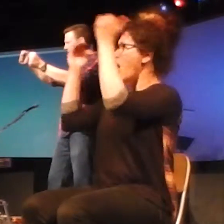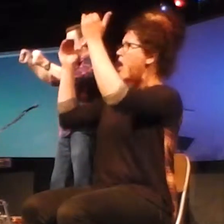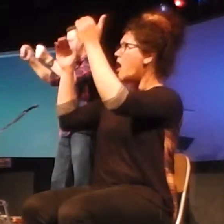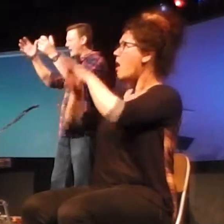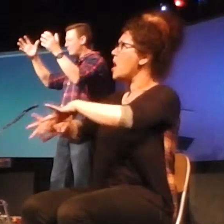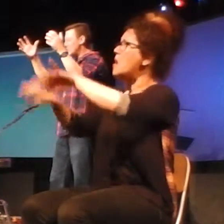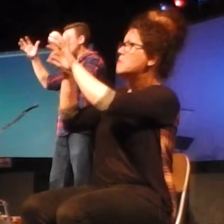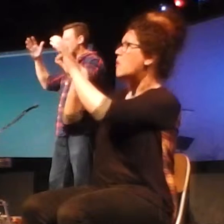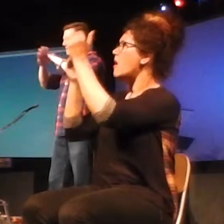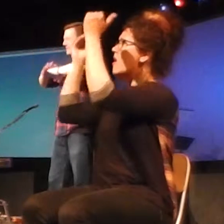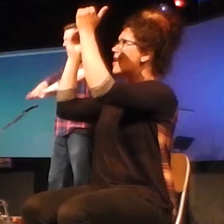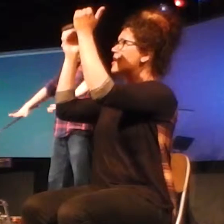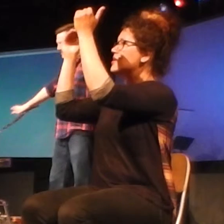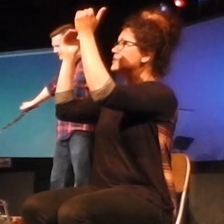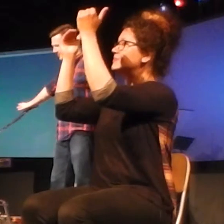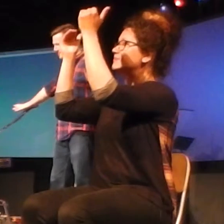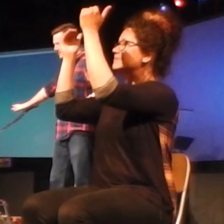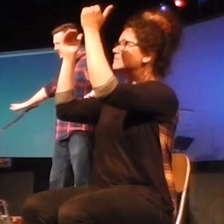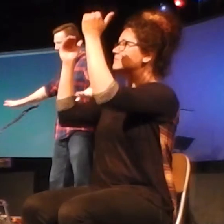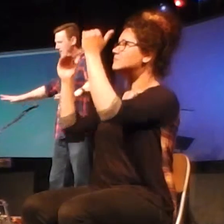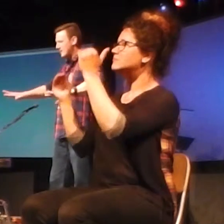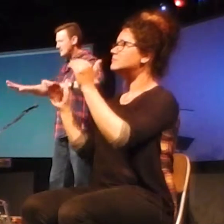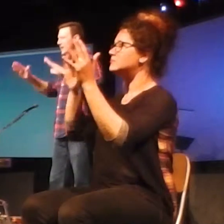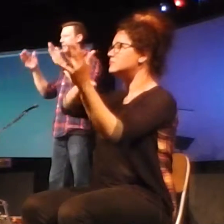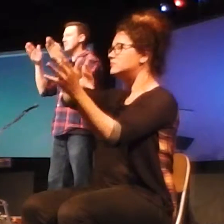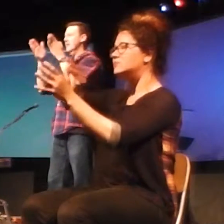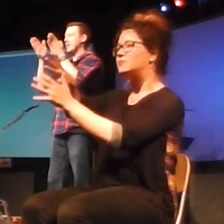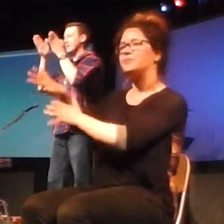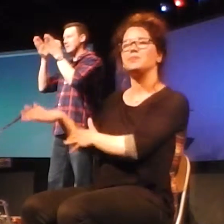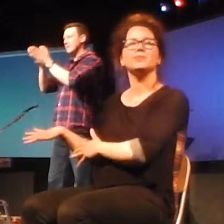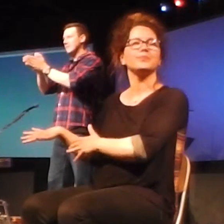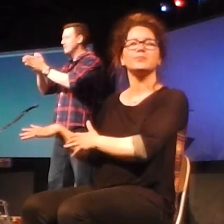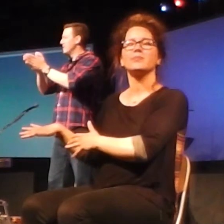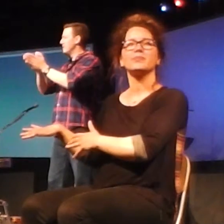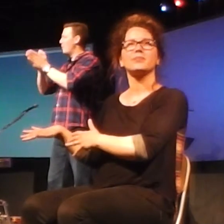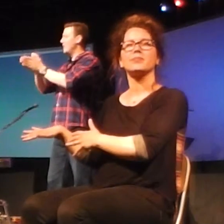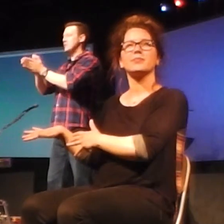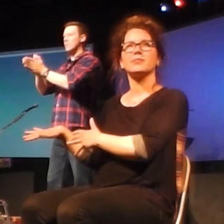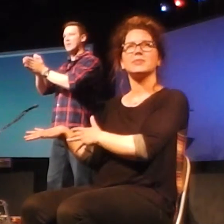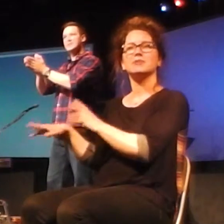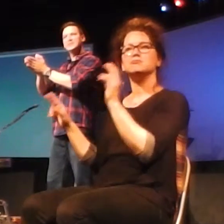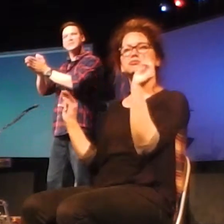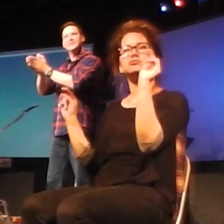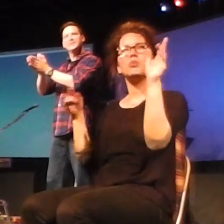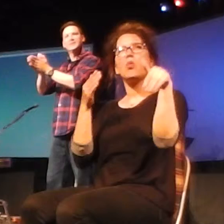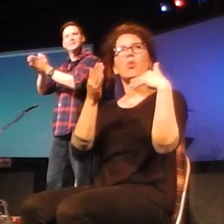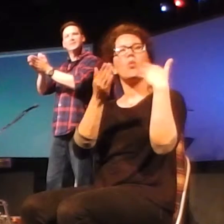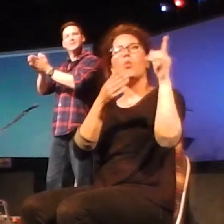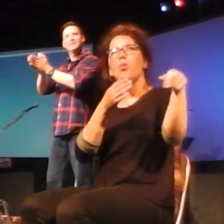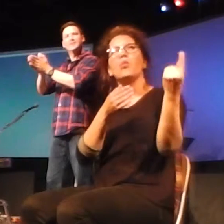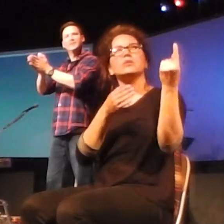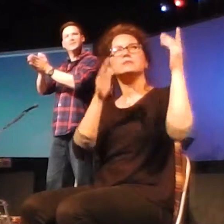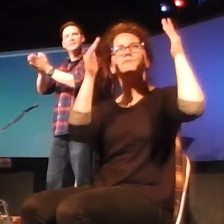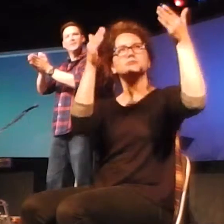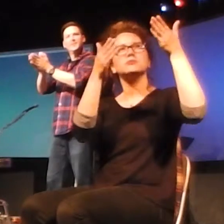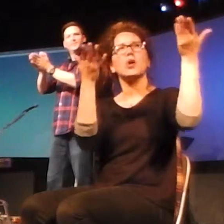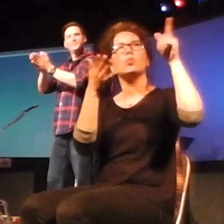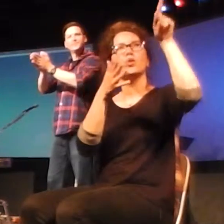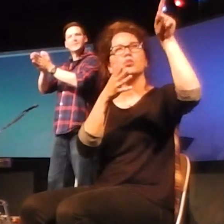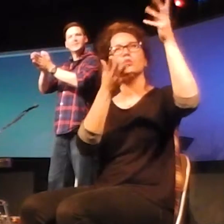more important than need to be, God, would you just make me indifferent to anything but what you want?